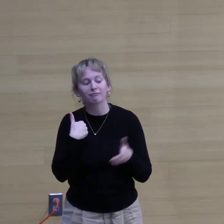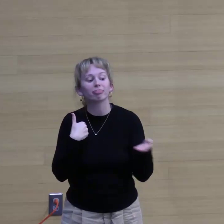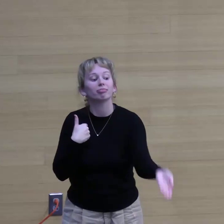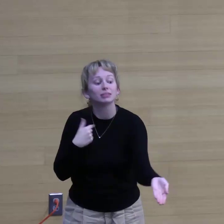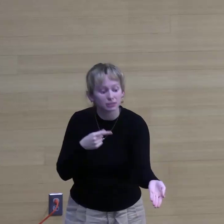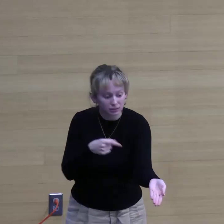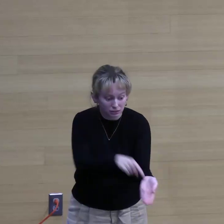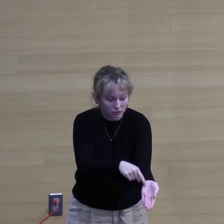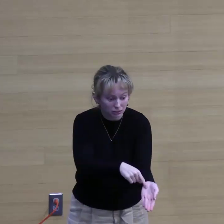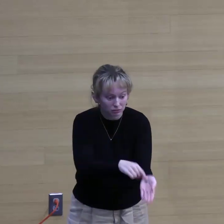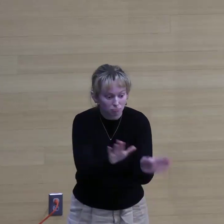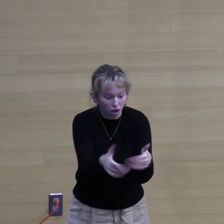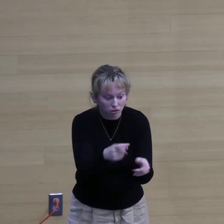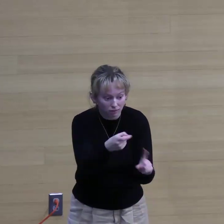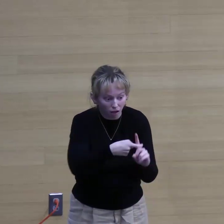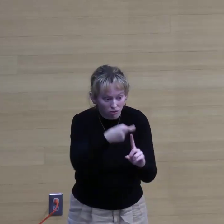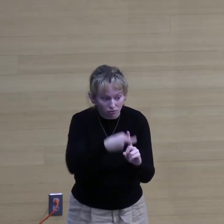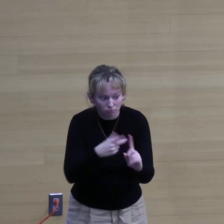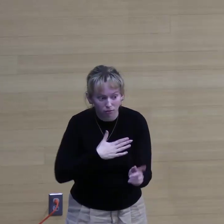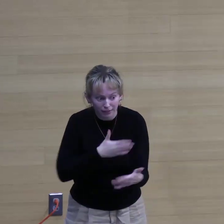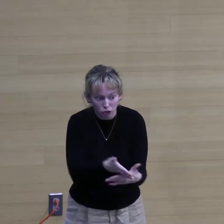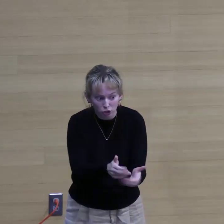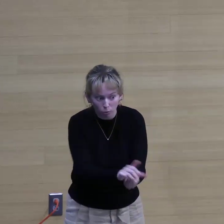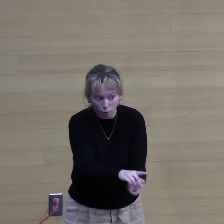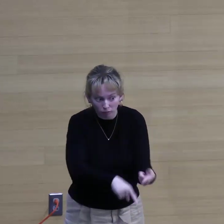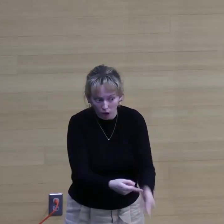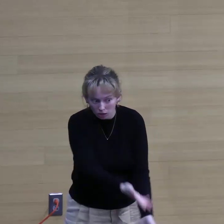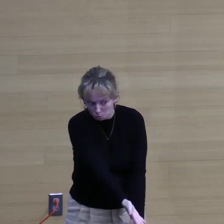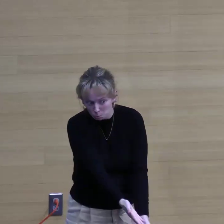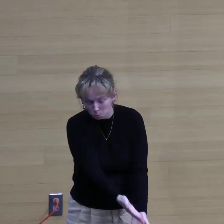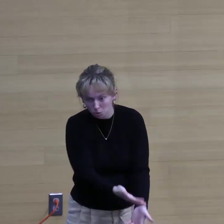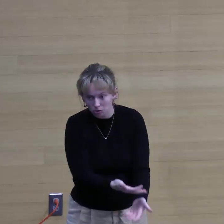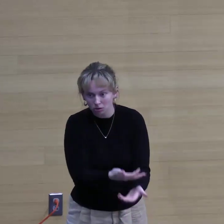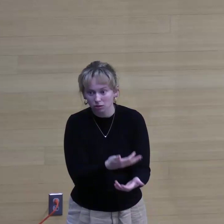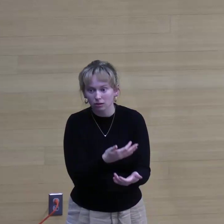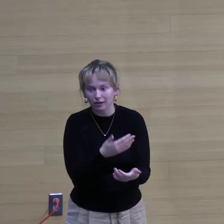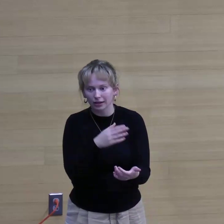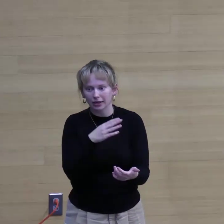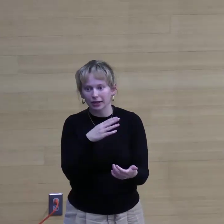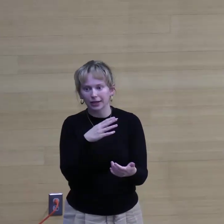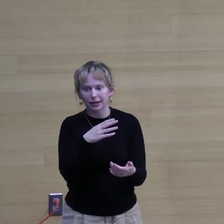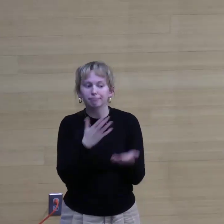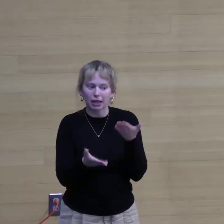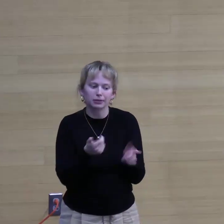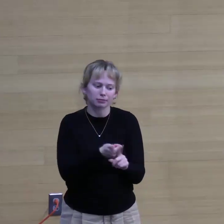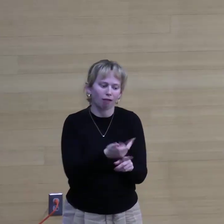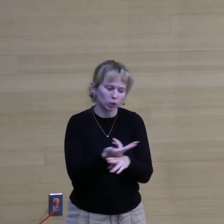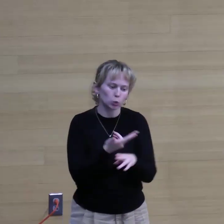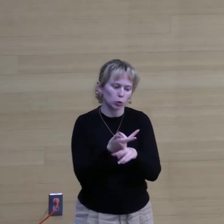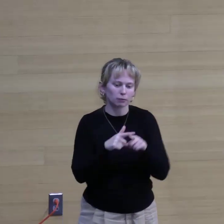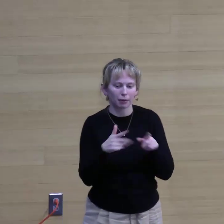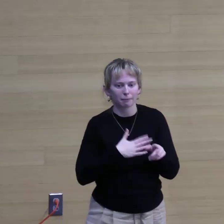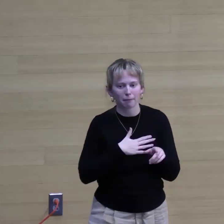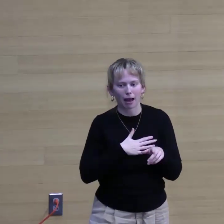condom, 2 boxes. Can you please share with that friends? I know he will go and use himself, but that was